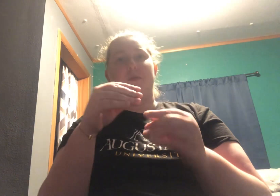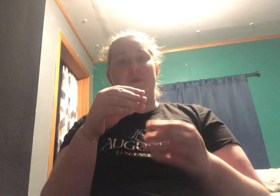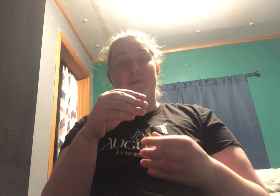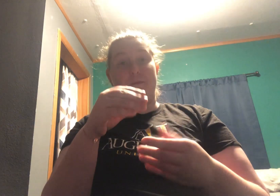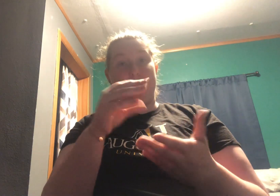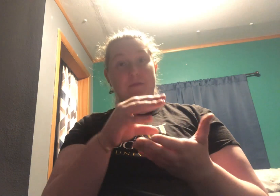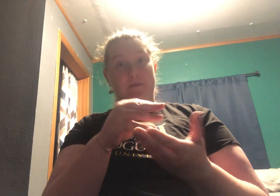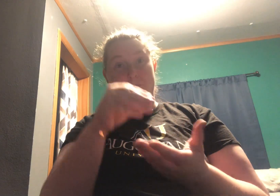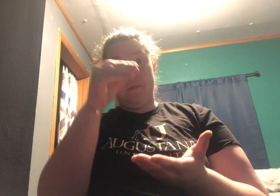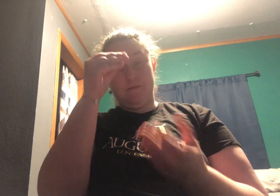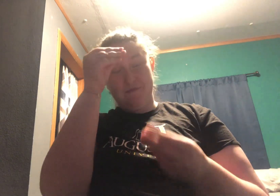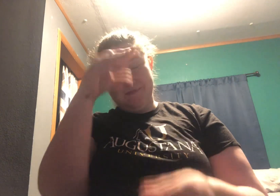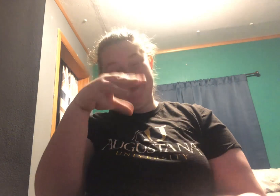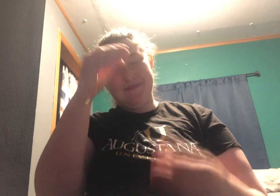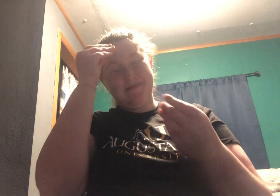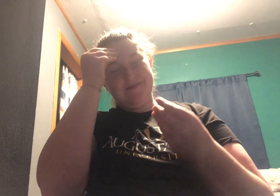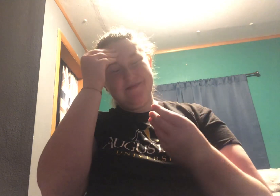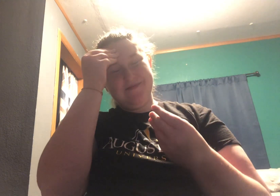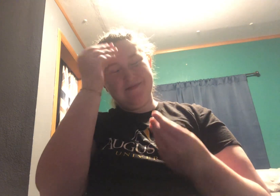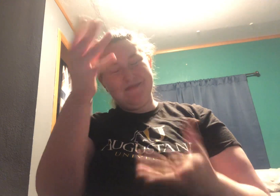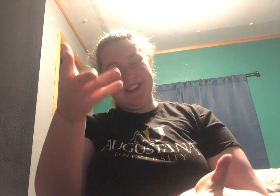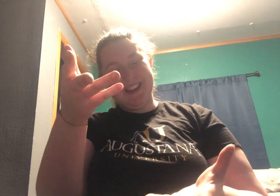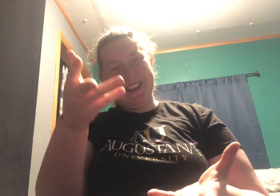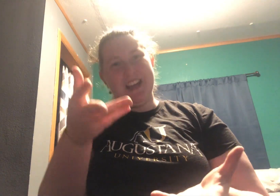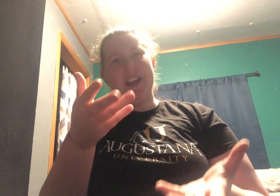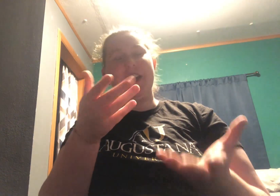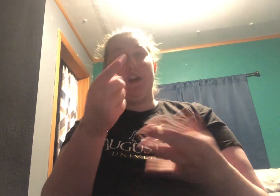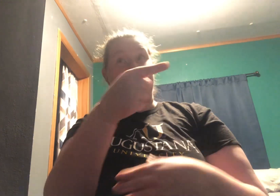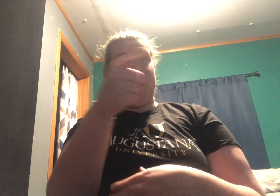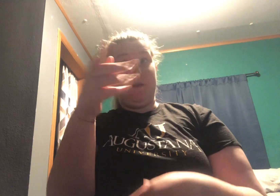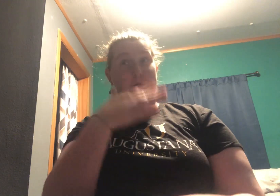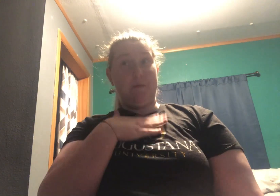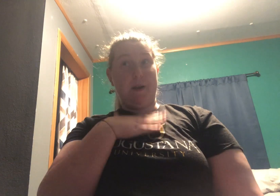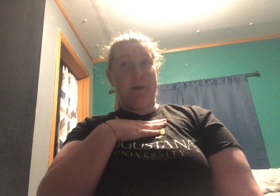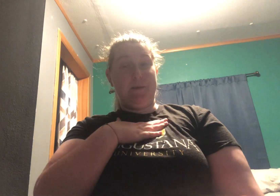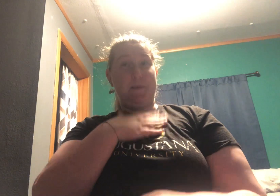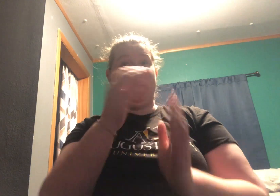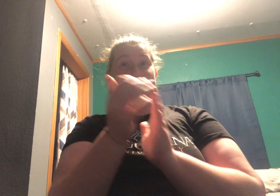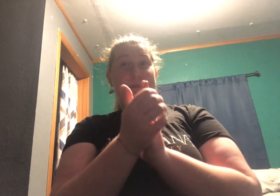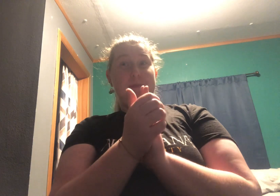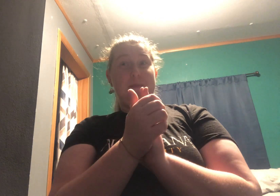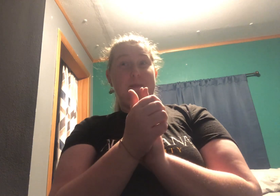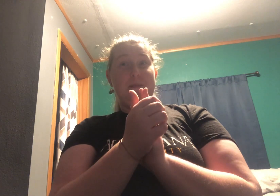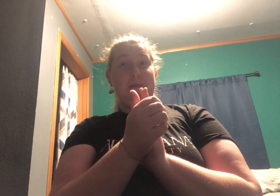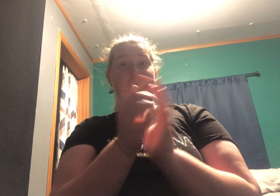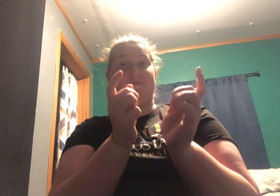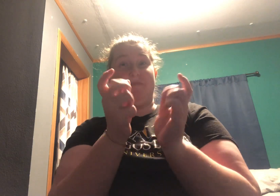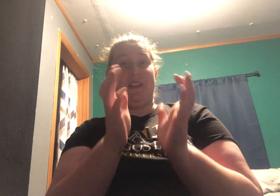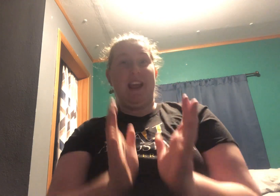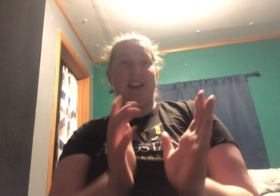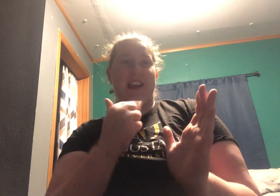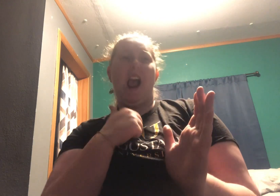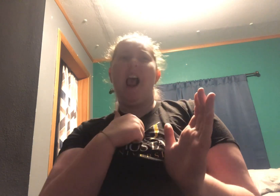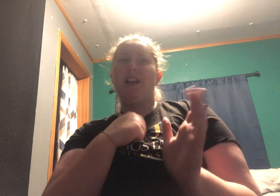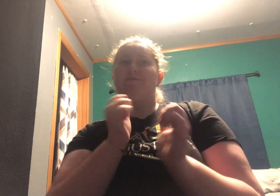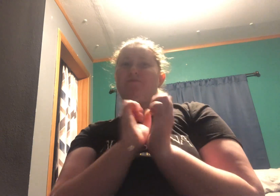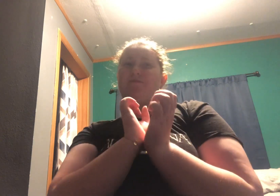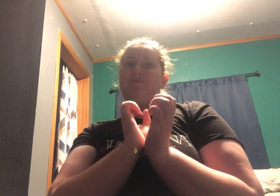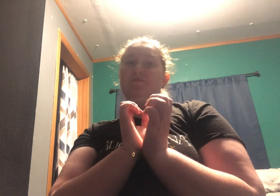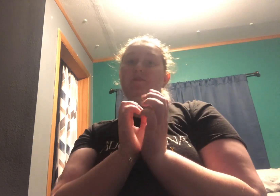much for being a great master for me. Okay, so Shih Tzu. Shih Tzu. Now, if you say it bad, it can almost sound like a bad